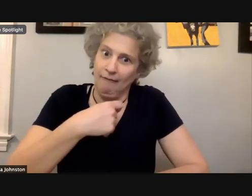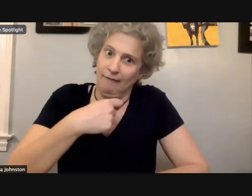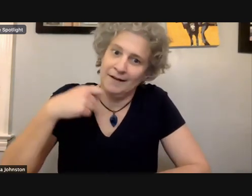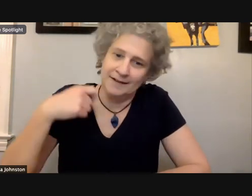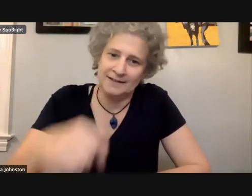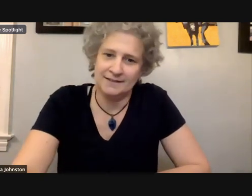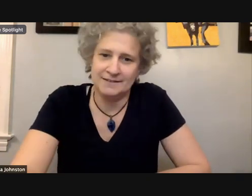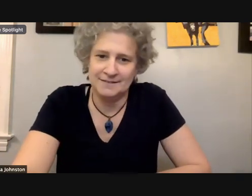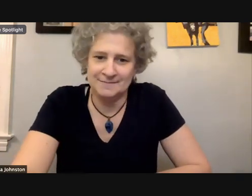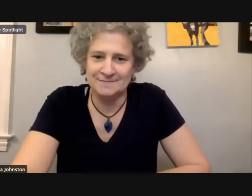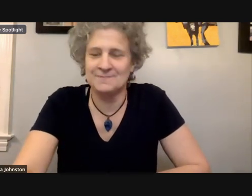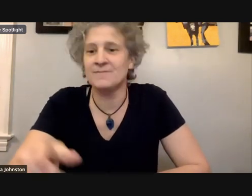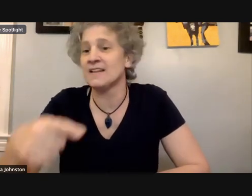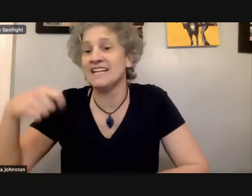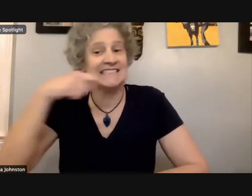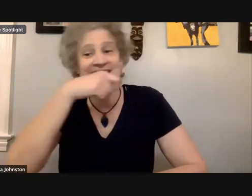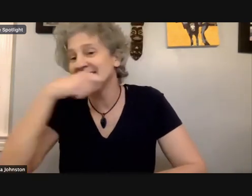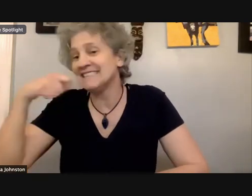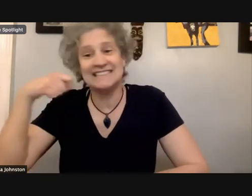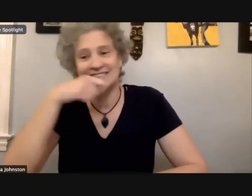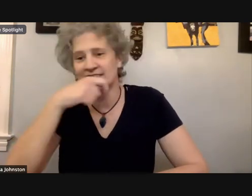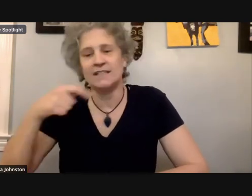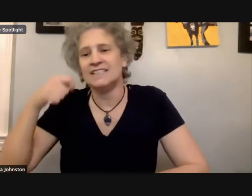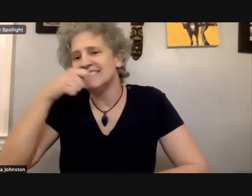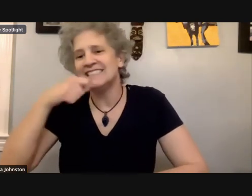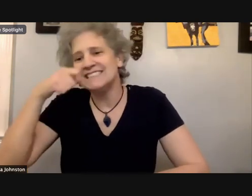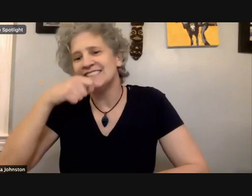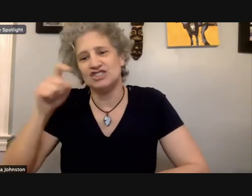completely honest, but not 3.